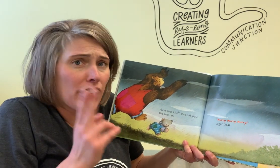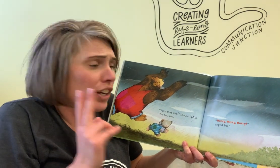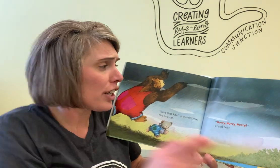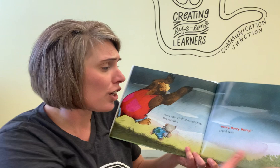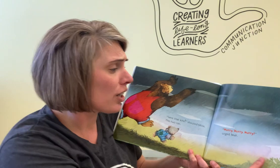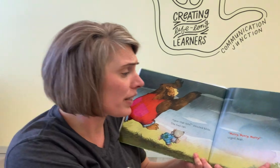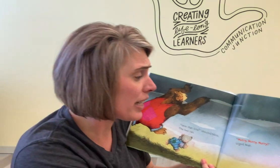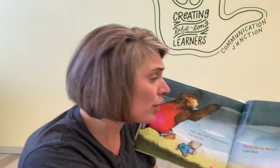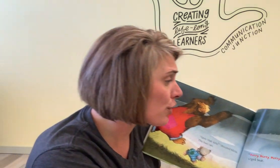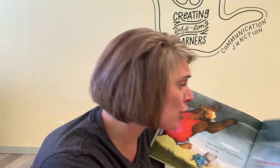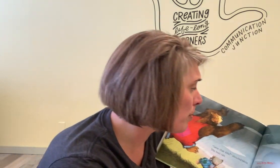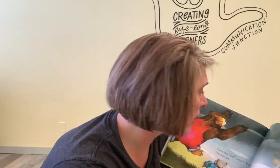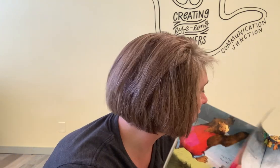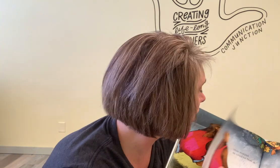hurry, hurry, urged Bear.